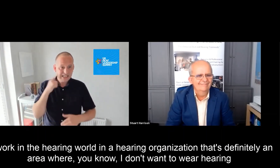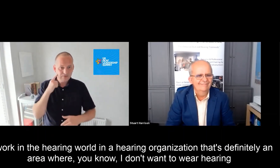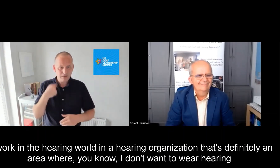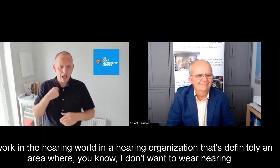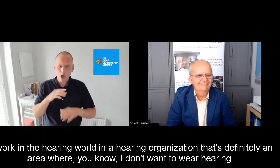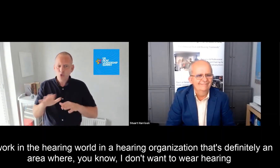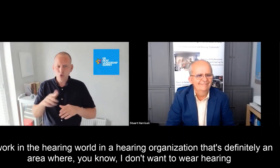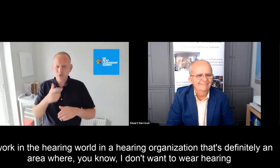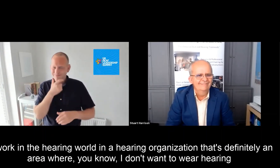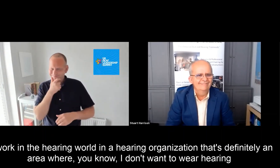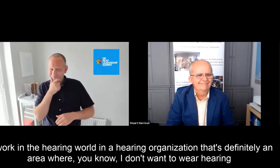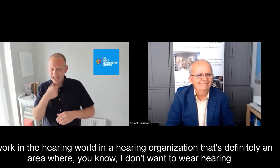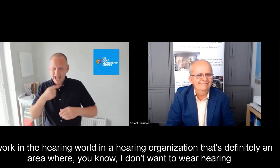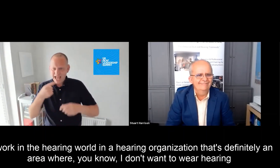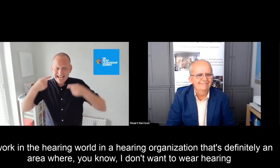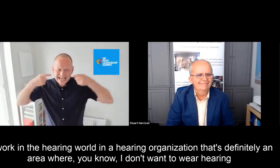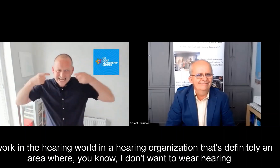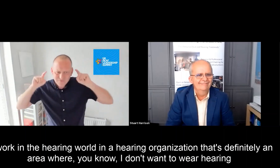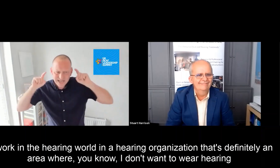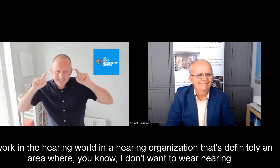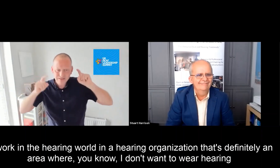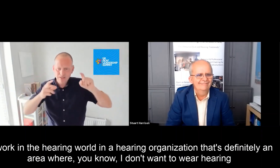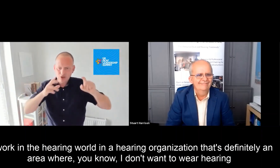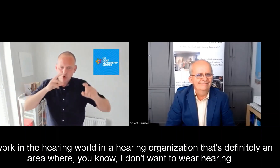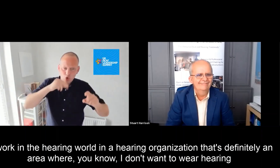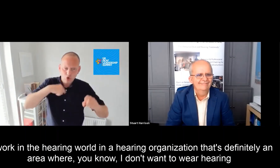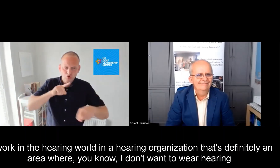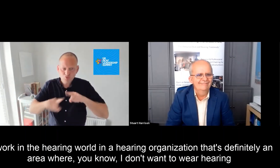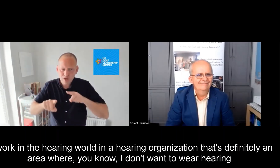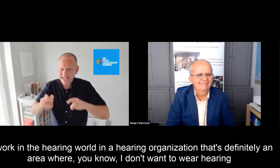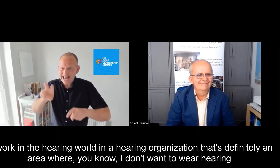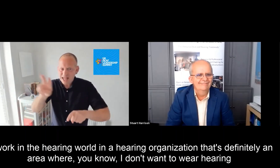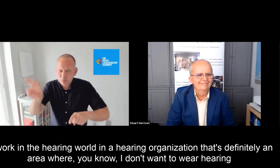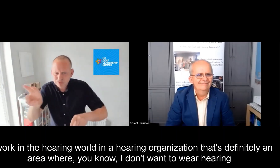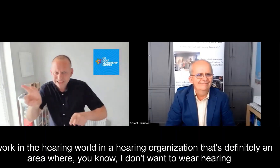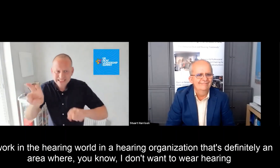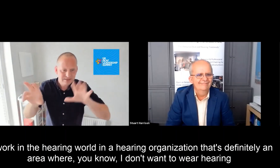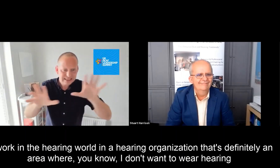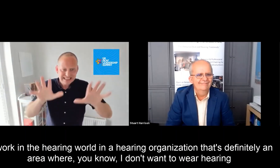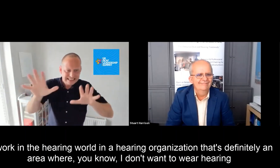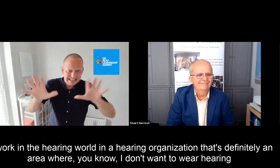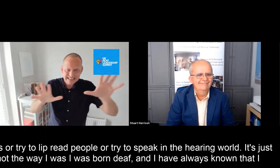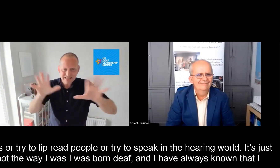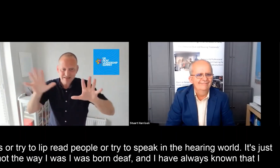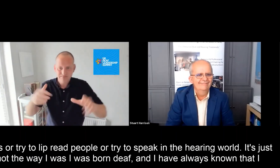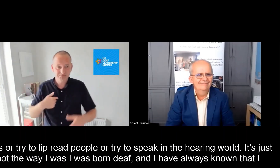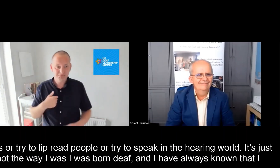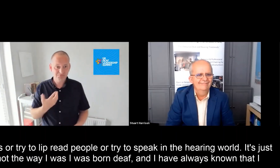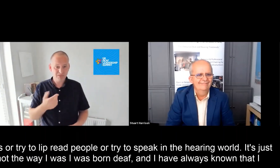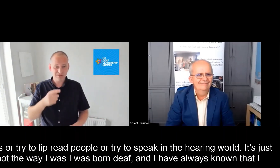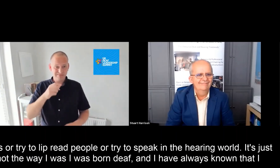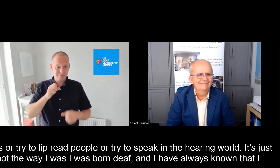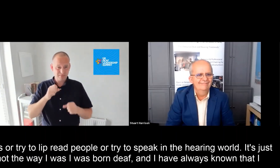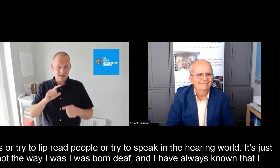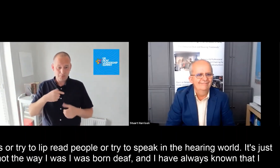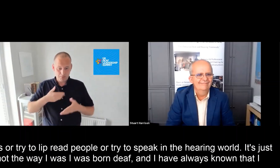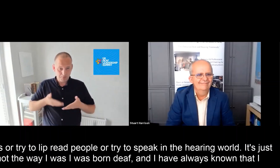definitely an area where, you know, I don't want to wear hearing aids or try to lip read people or try to speak in the hearing